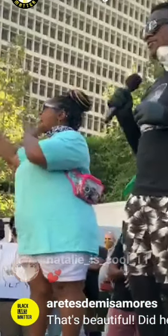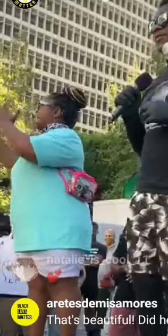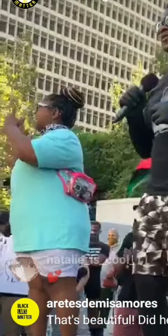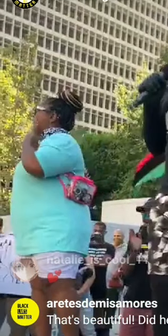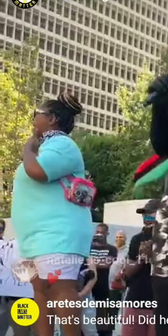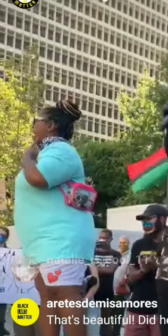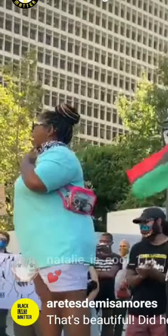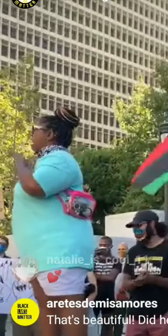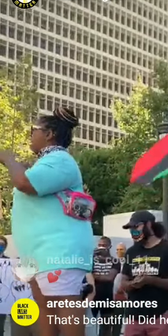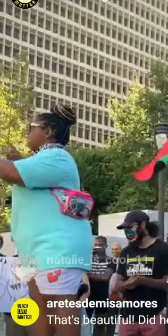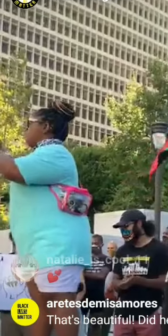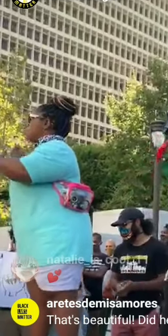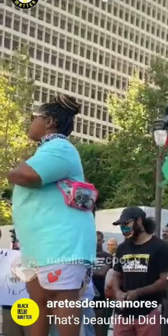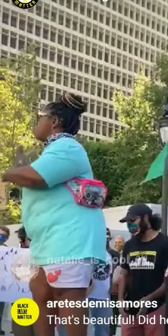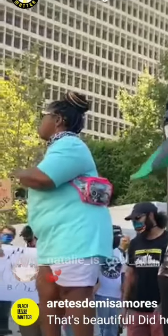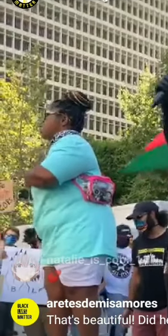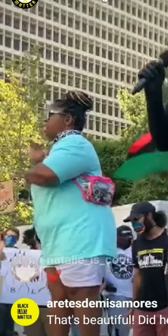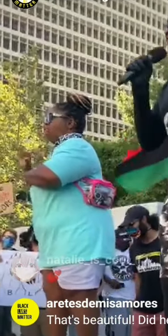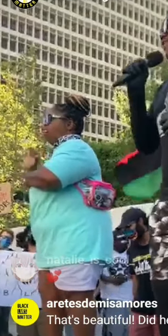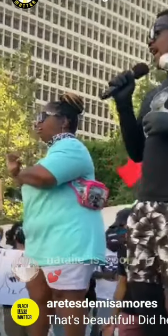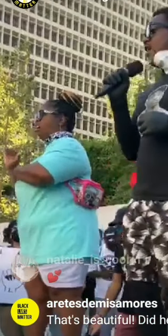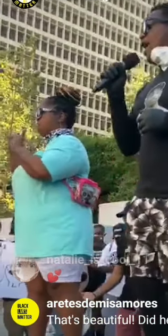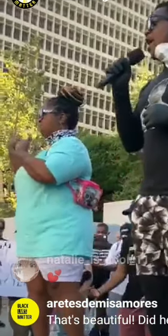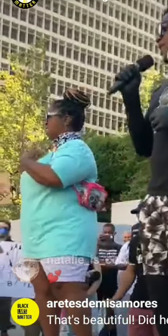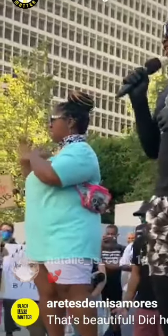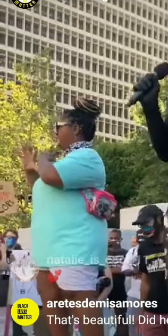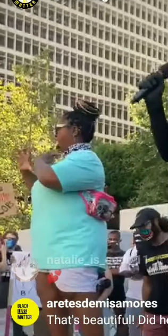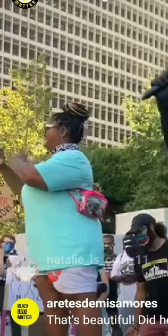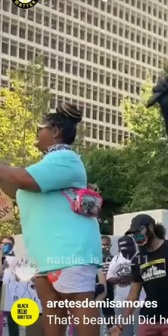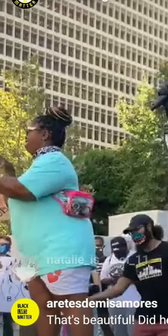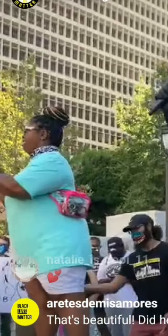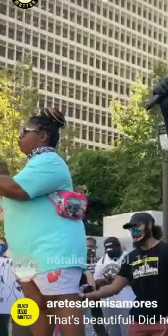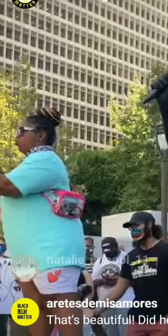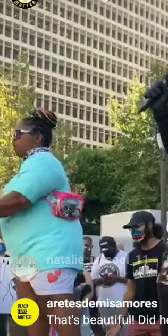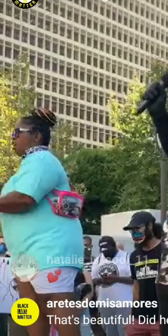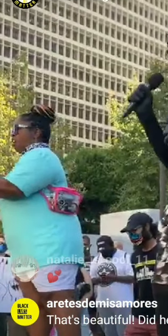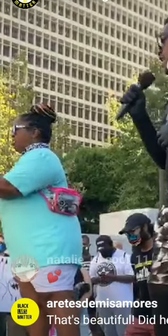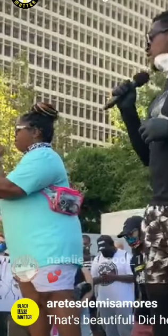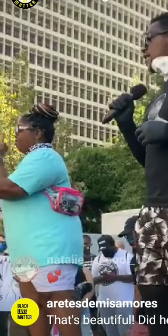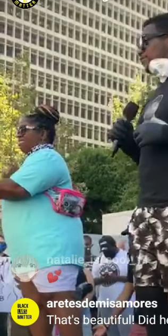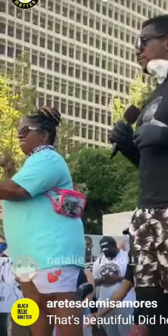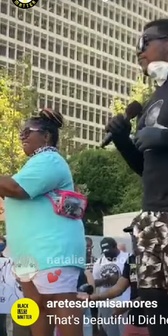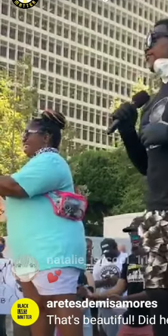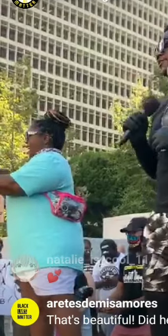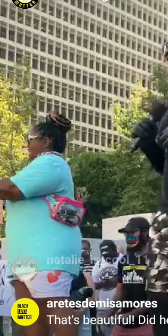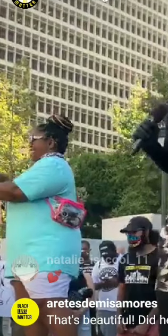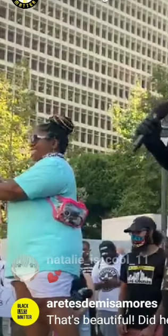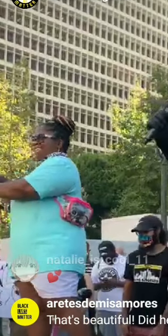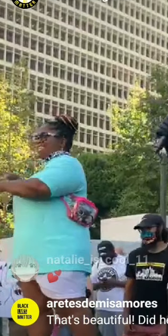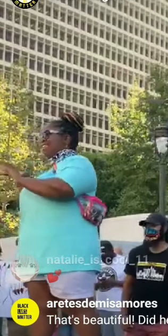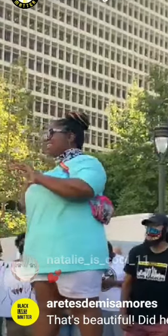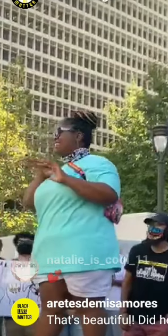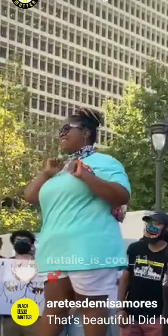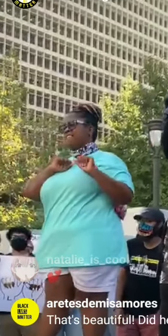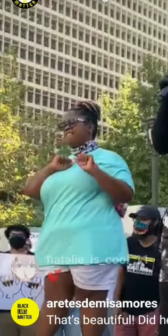can't breathe. And now I'm in the struggle singing. I can't breathe.